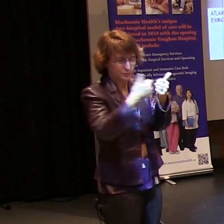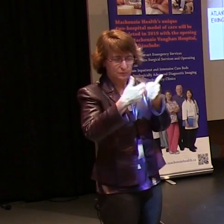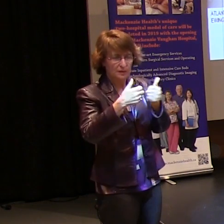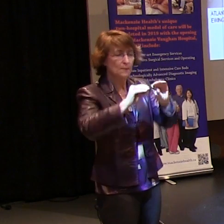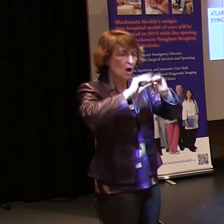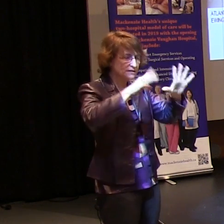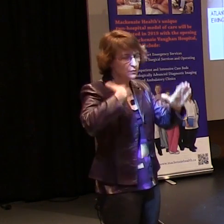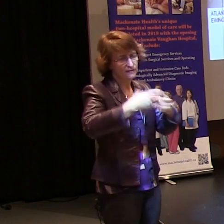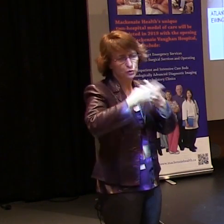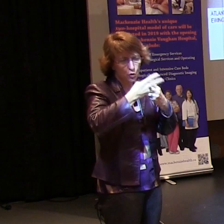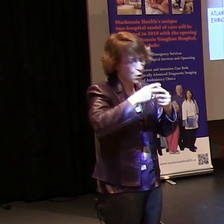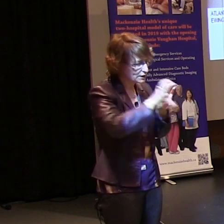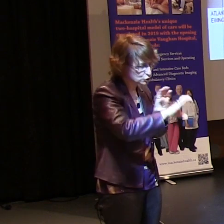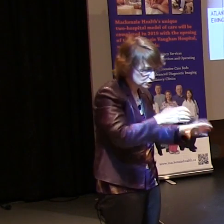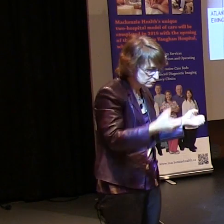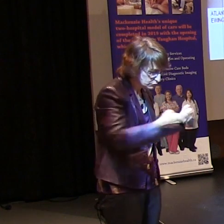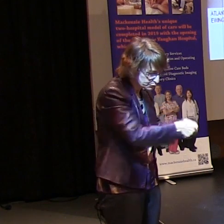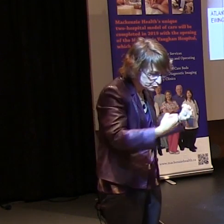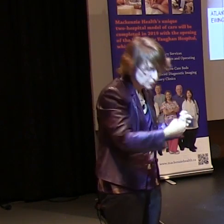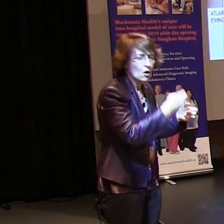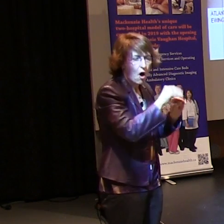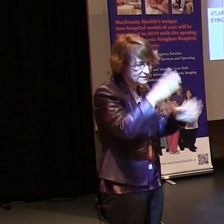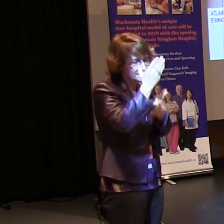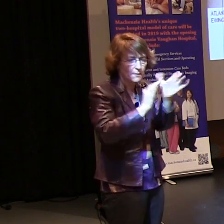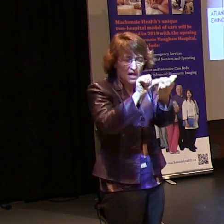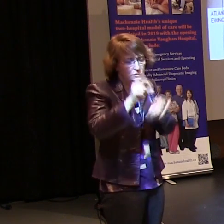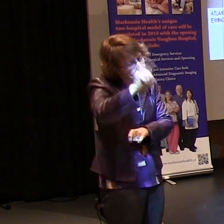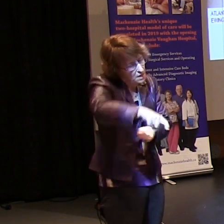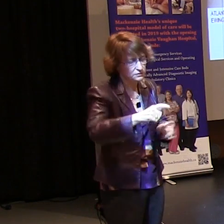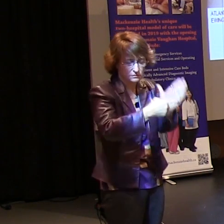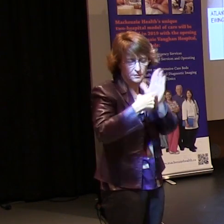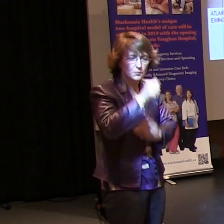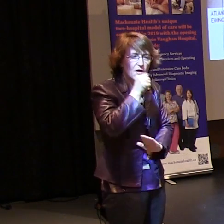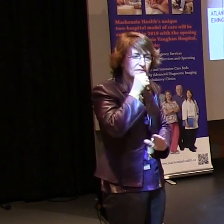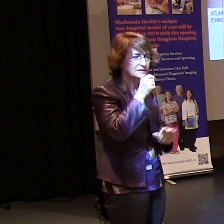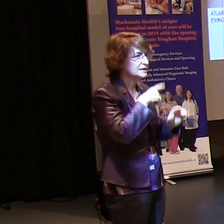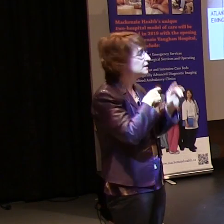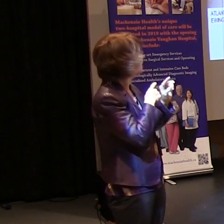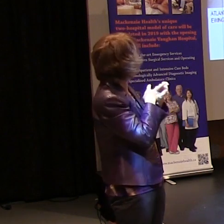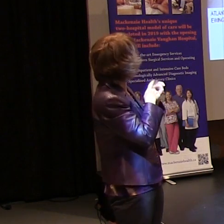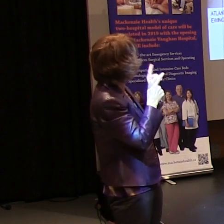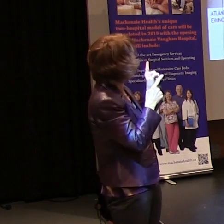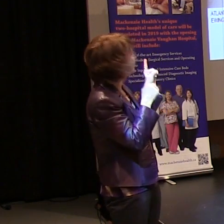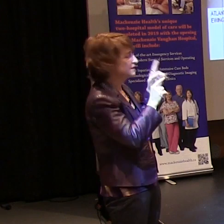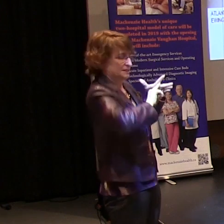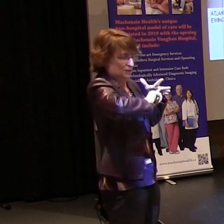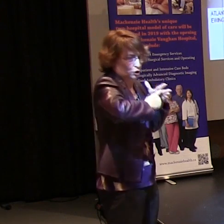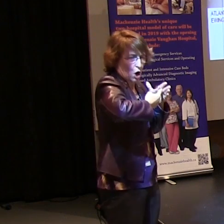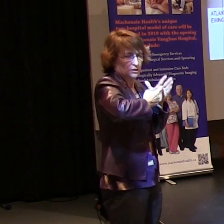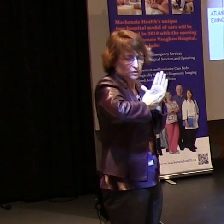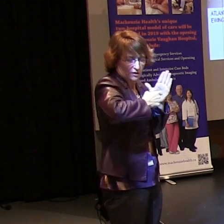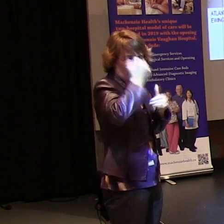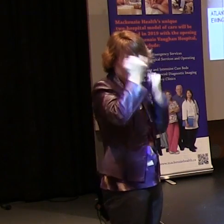have storage. Obviously, we have some spaces that have to be private. All this kind of stuff, starting creating idea. But